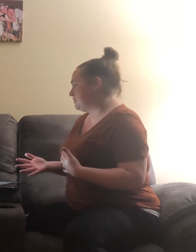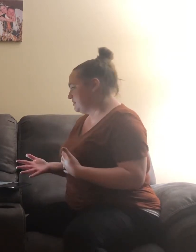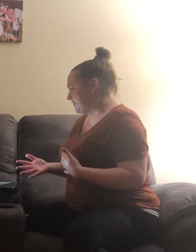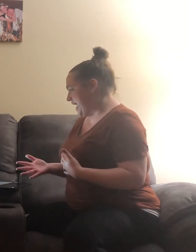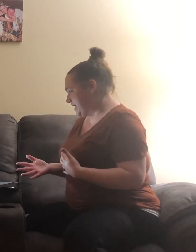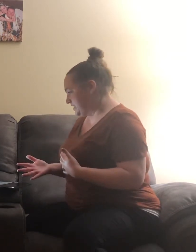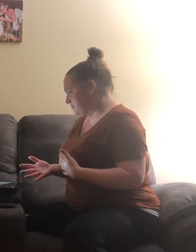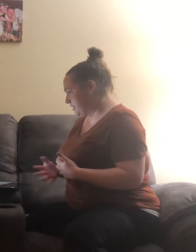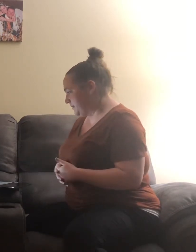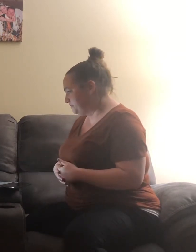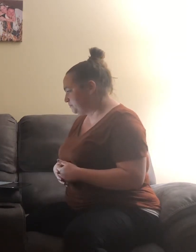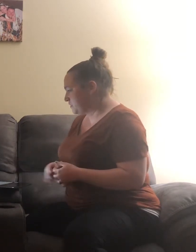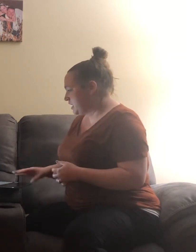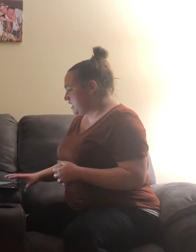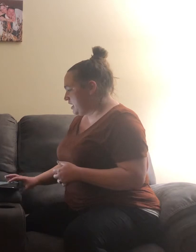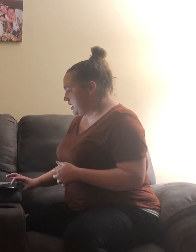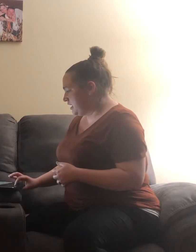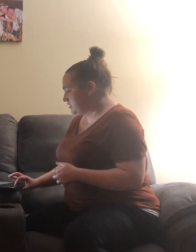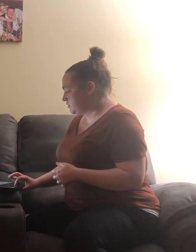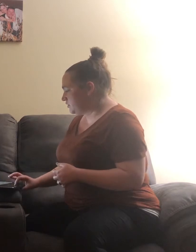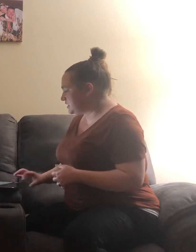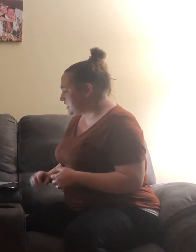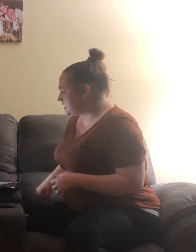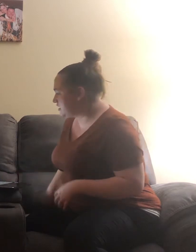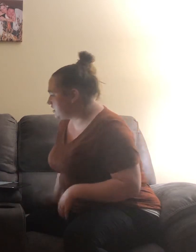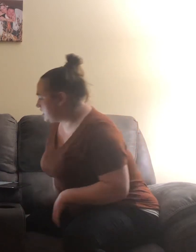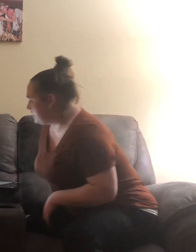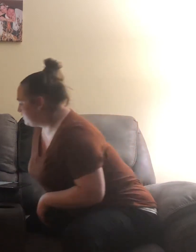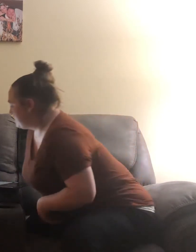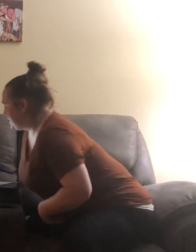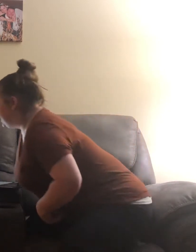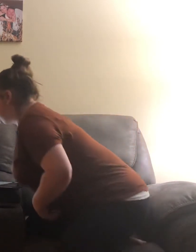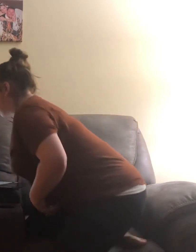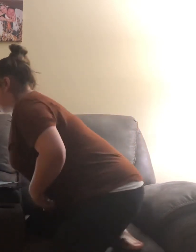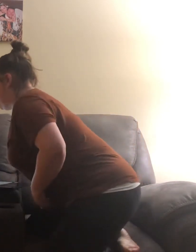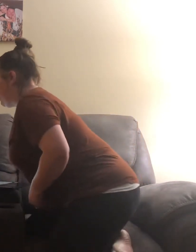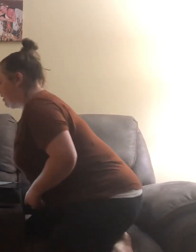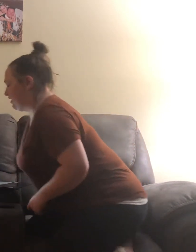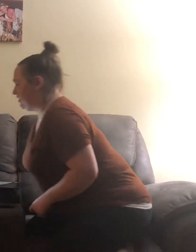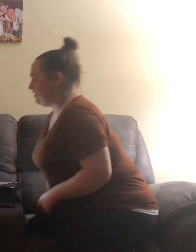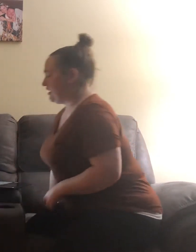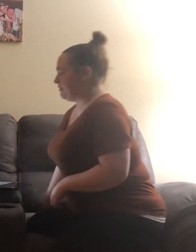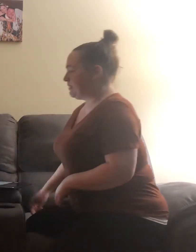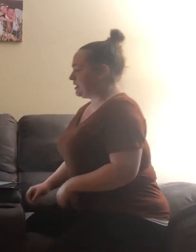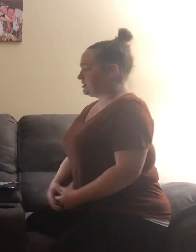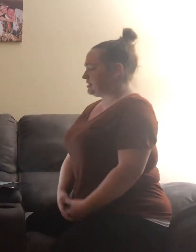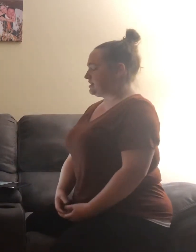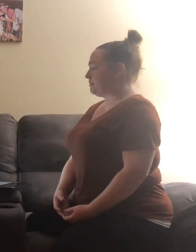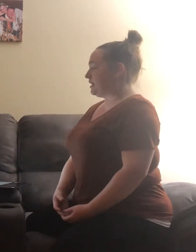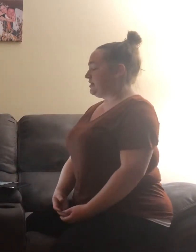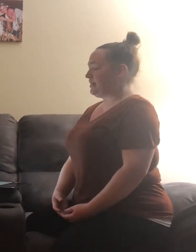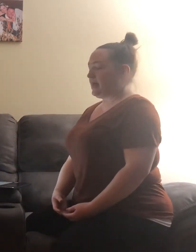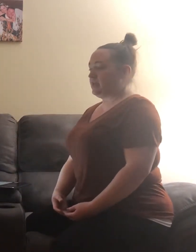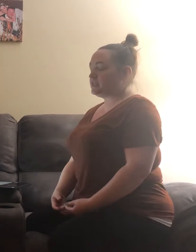of asthma. So it looks like here from the intake that the medical assistant brought in that